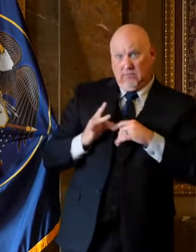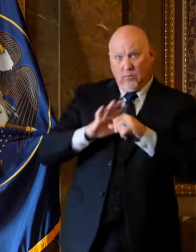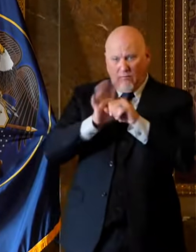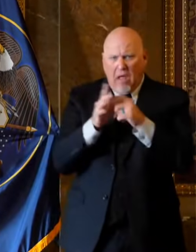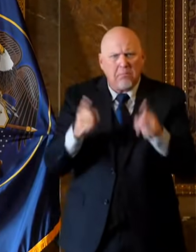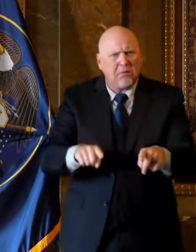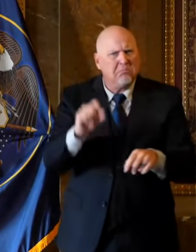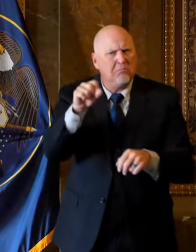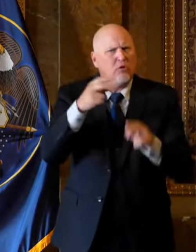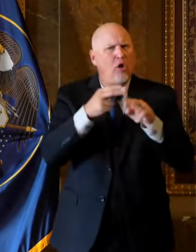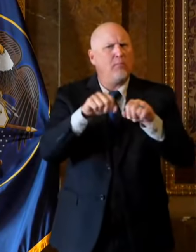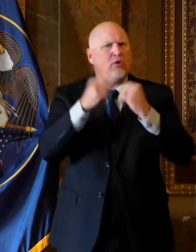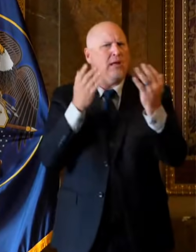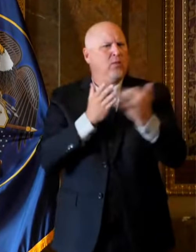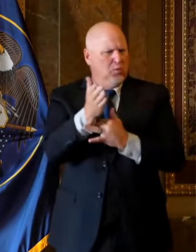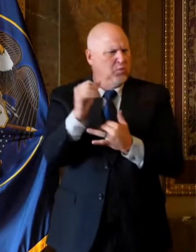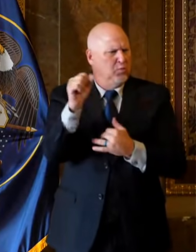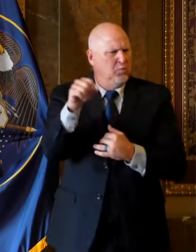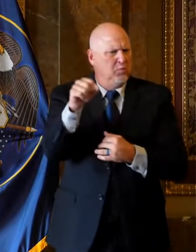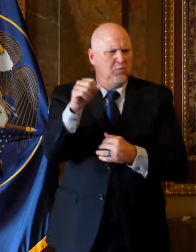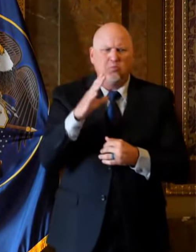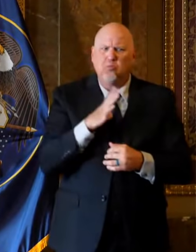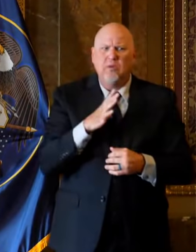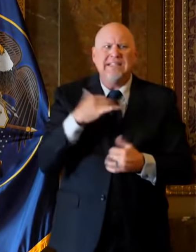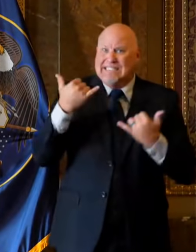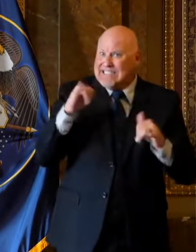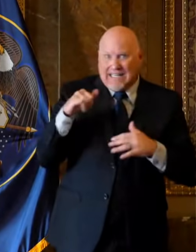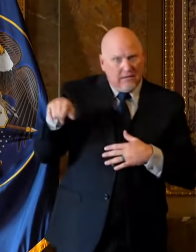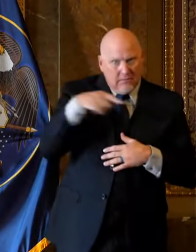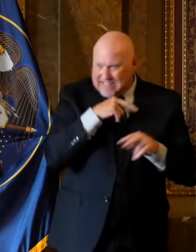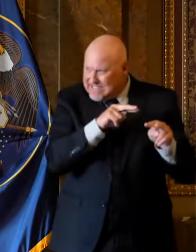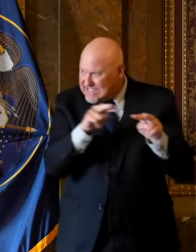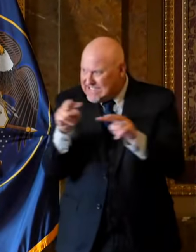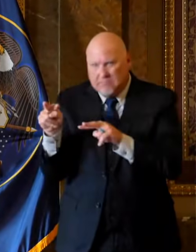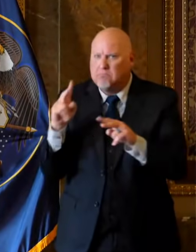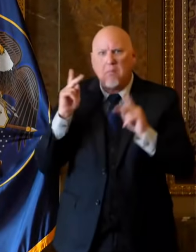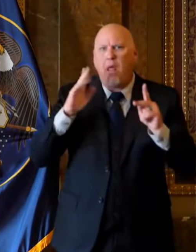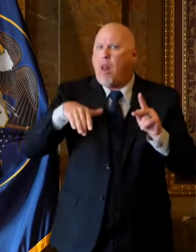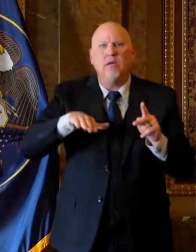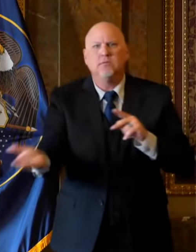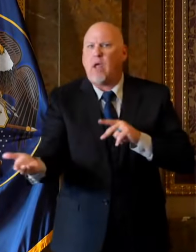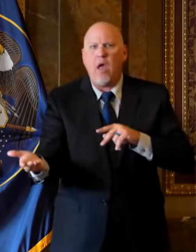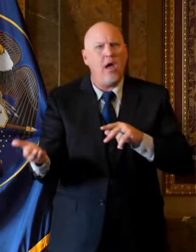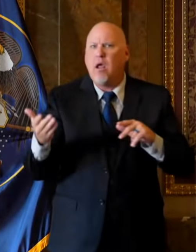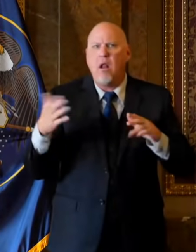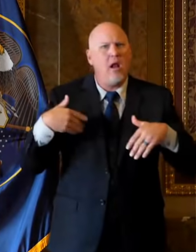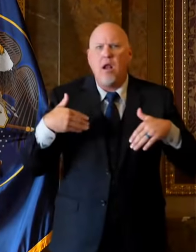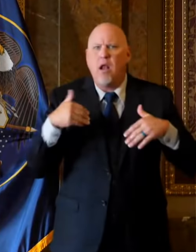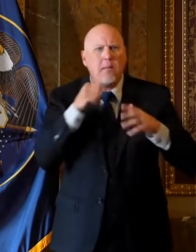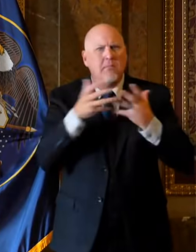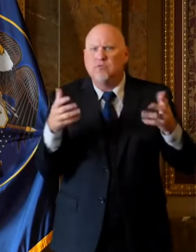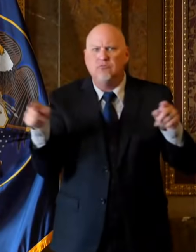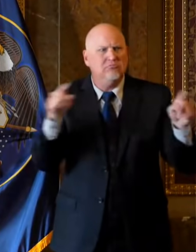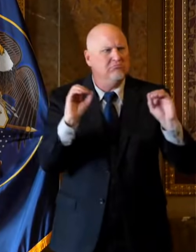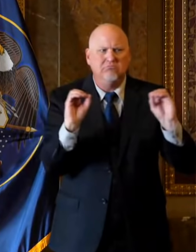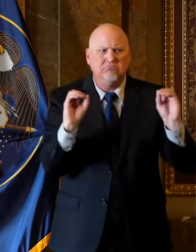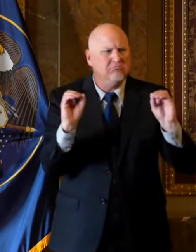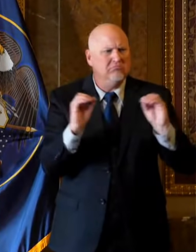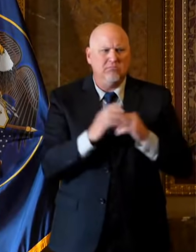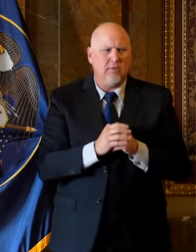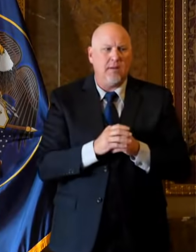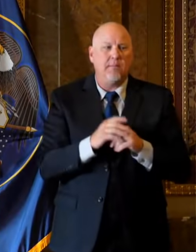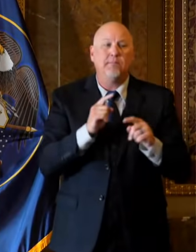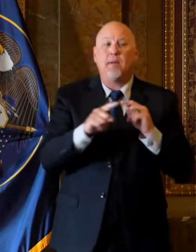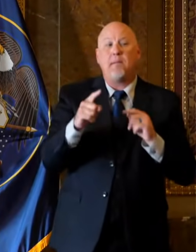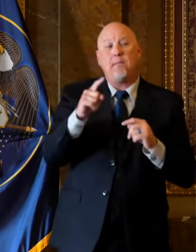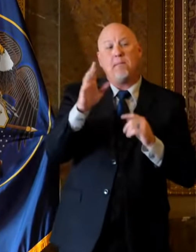failure, asthma, diabetes, obesity, etc. Those are the people who die when they have a breakthrough infection. That